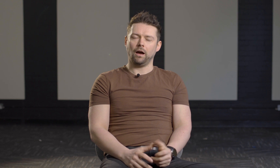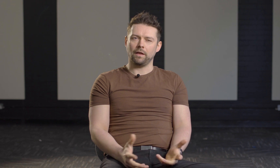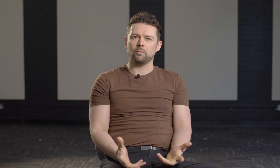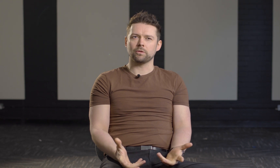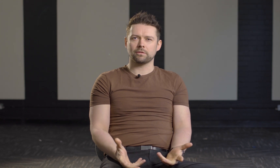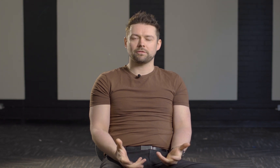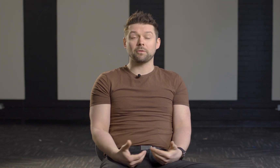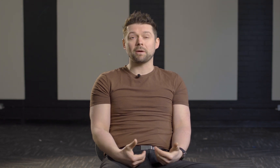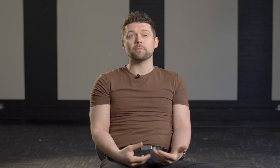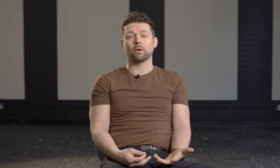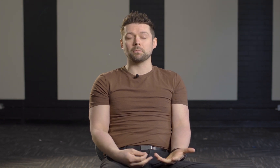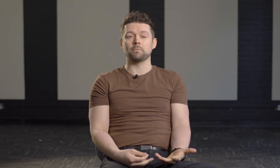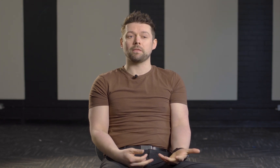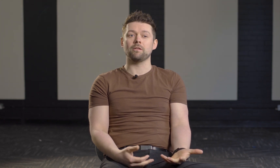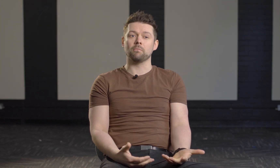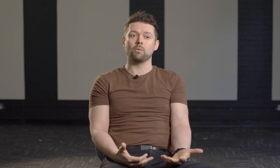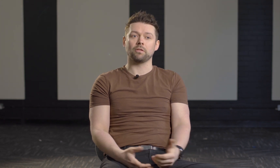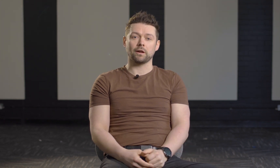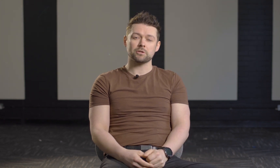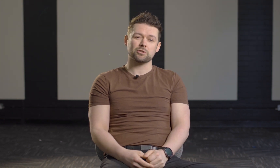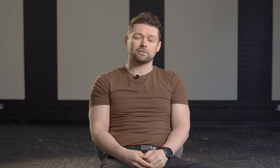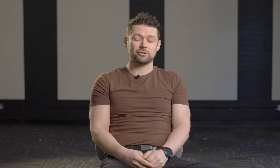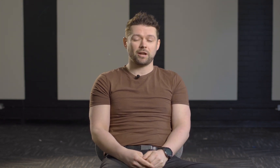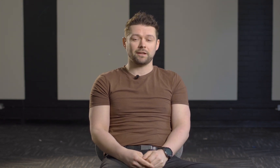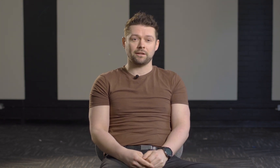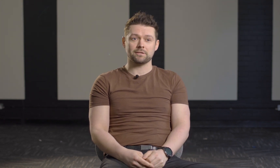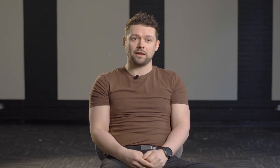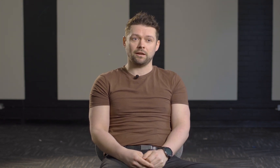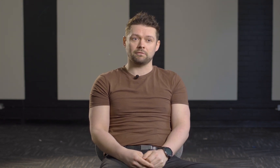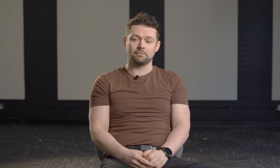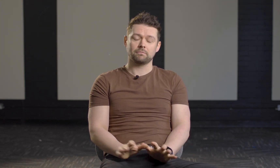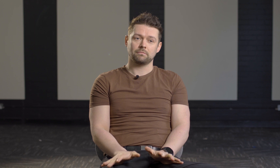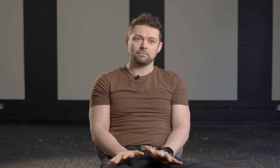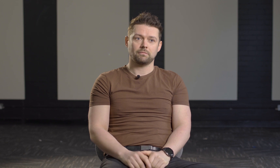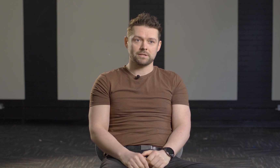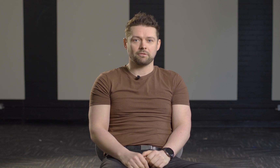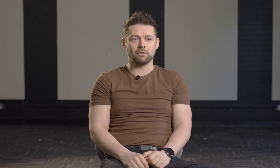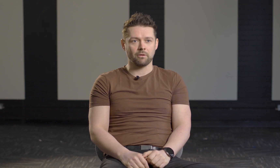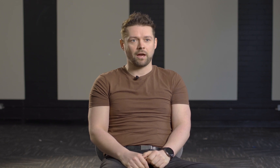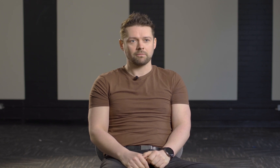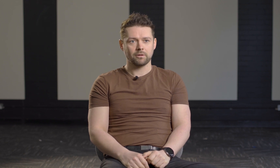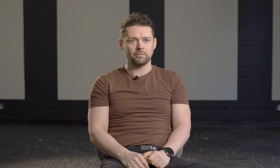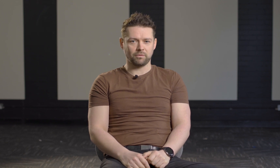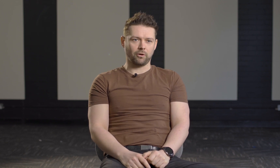That would, for me, probably be the number one thing, is just checking in and saying, is everything okay, before we